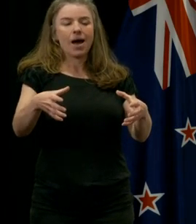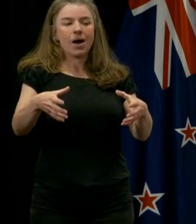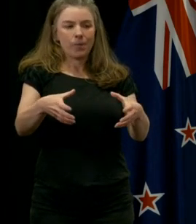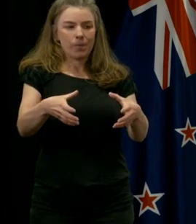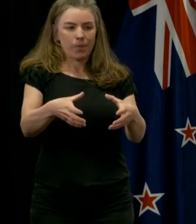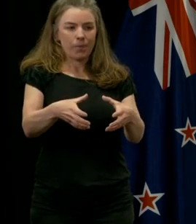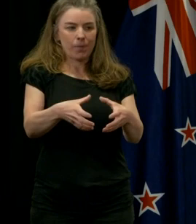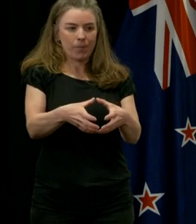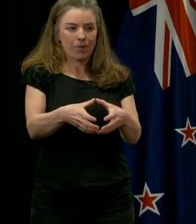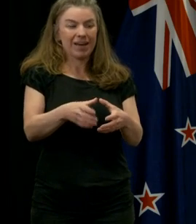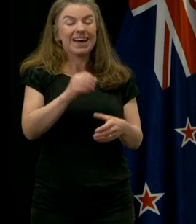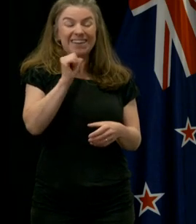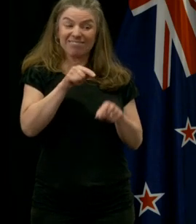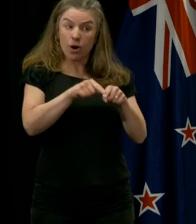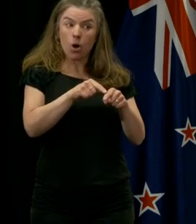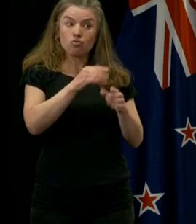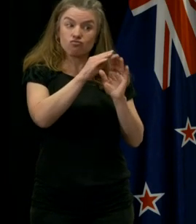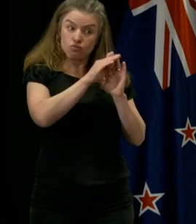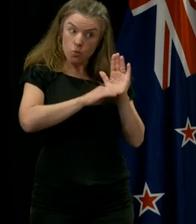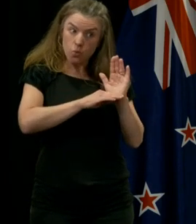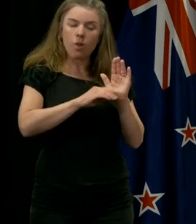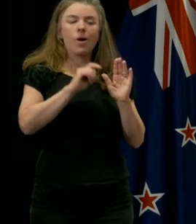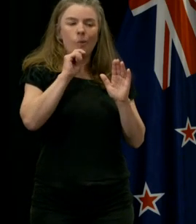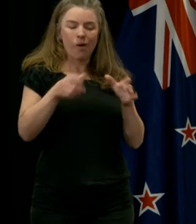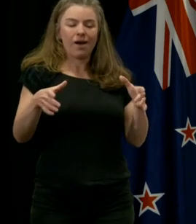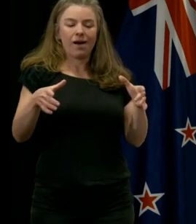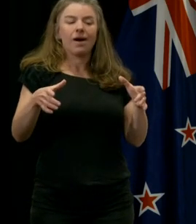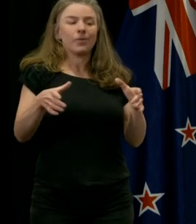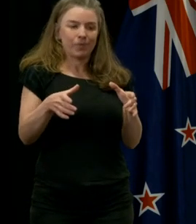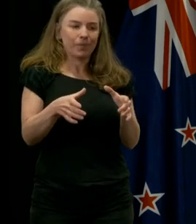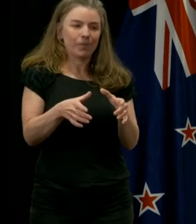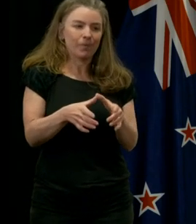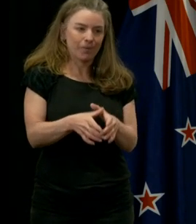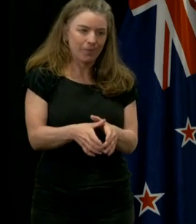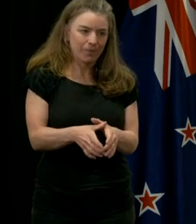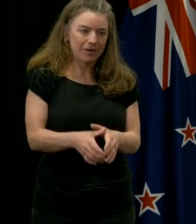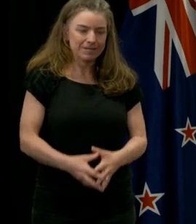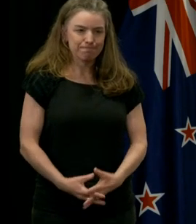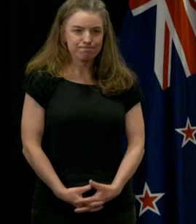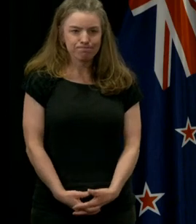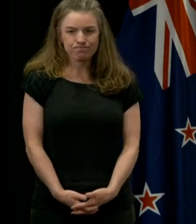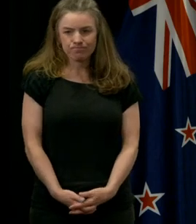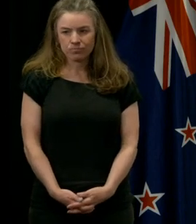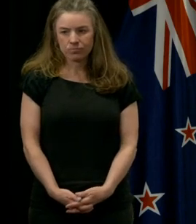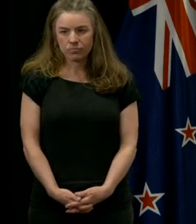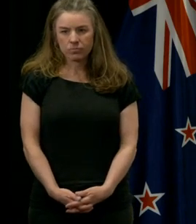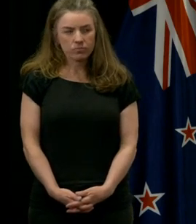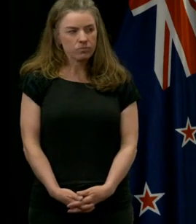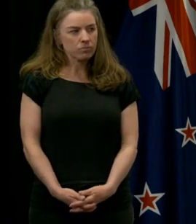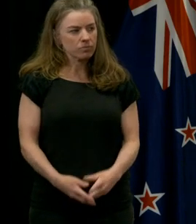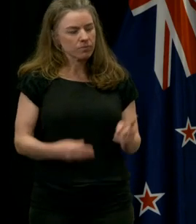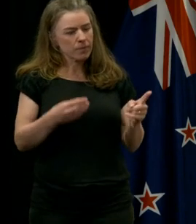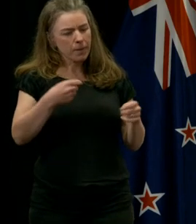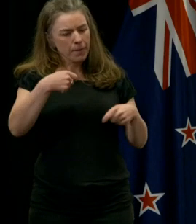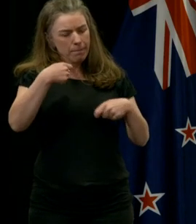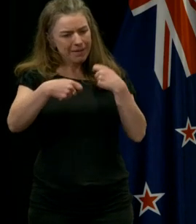the effects, if we follow the rules, of alert level 4. You spoke about Meals on Wheels before. Some of those